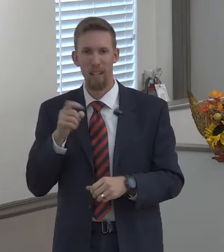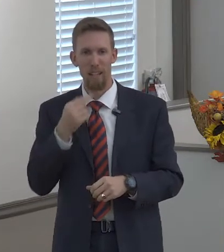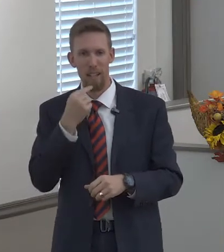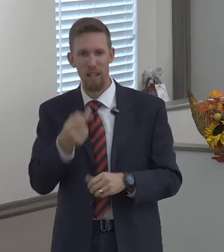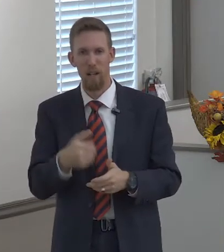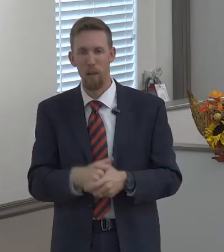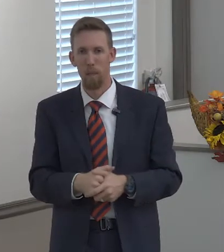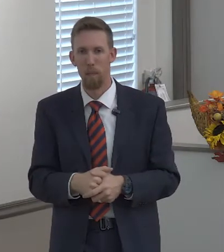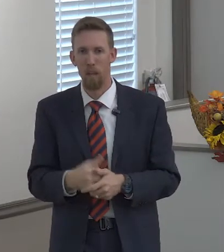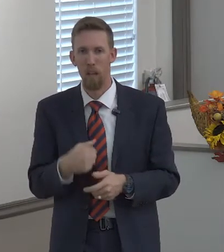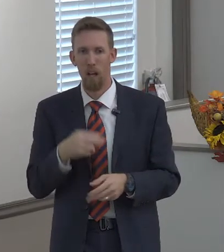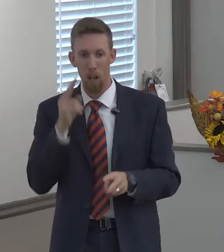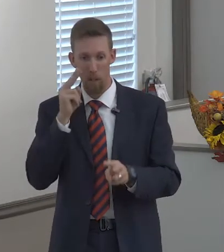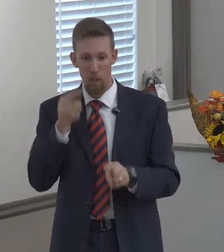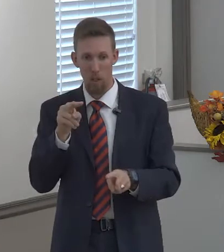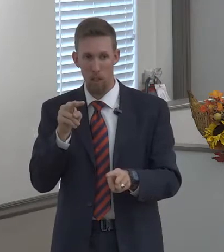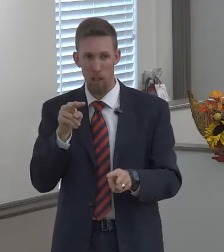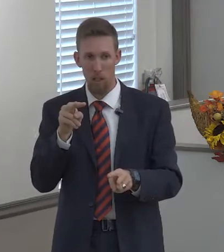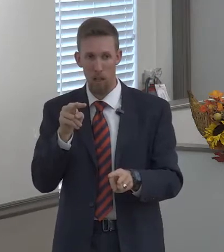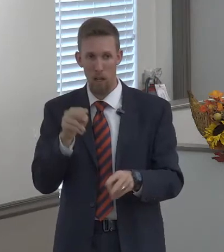A church is a wonderful thing, man.